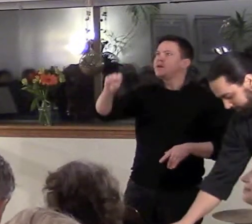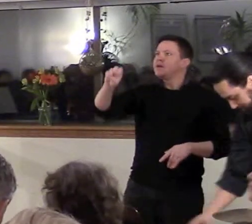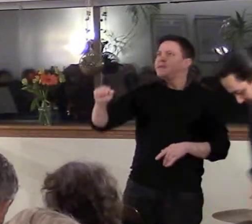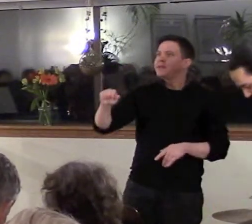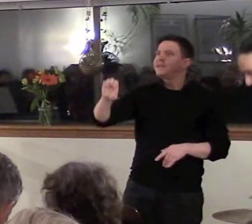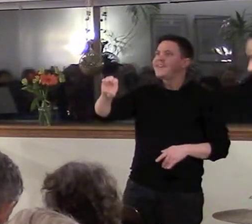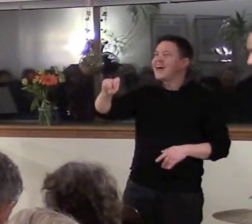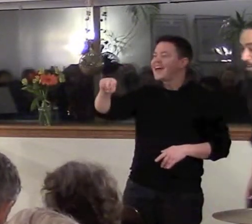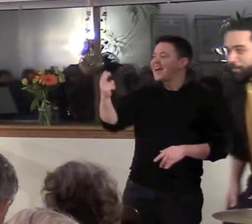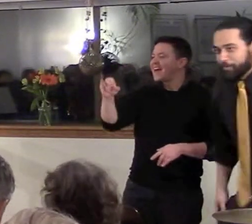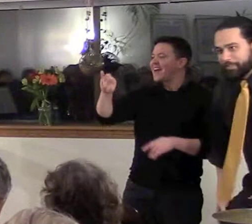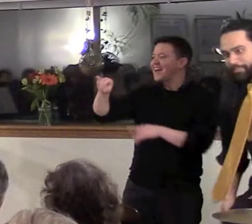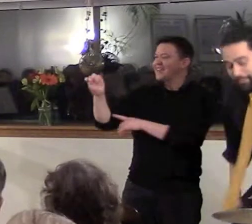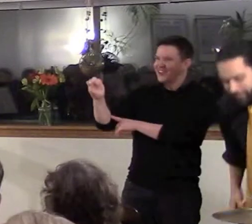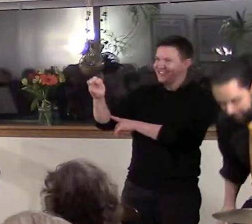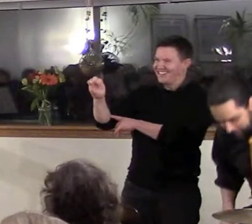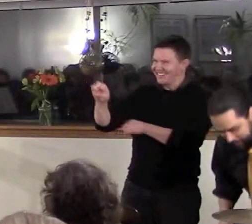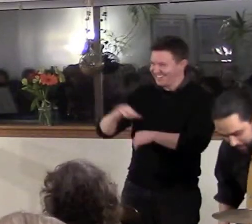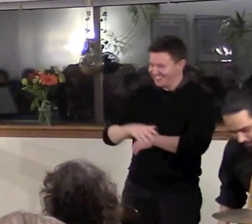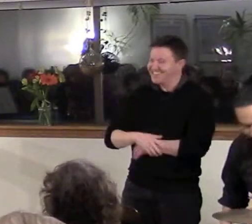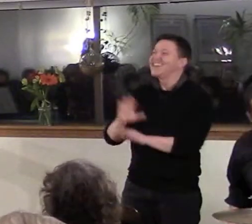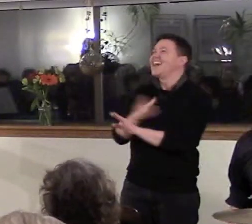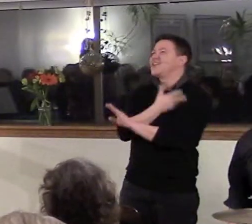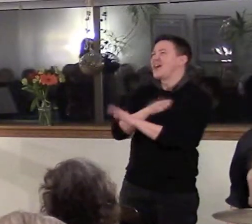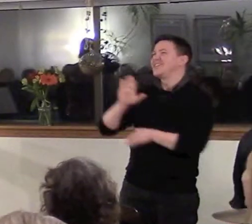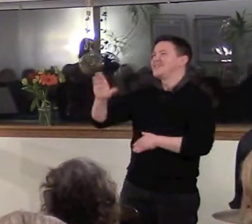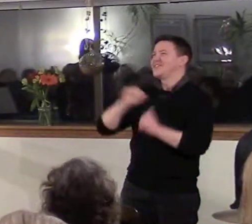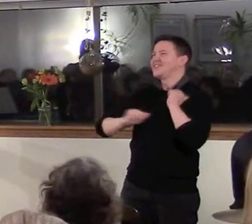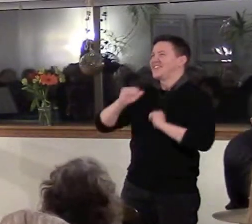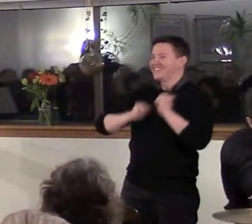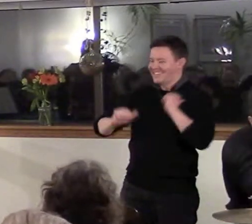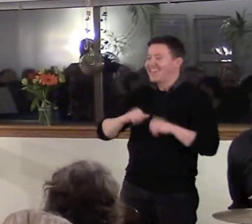concert on Lifetime. Yes.